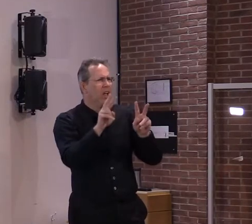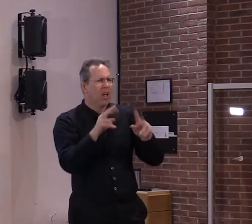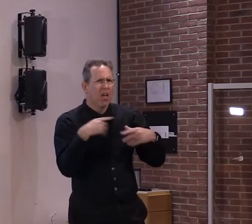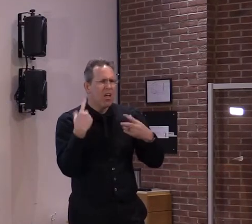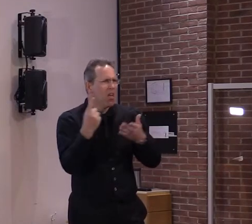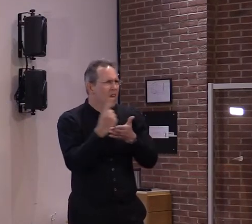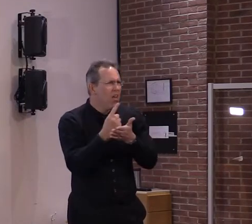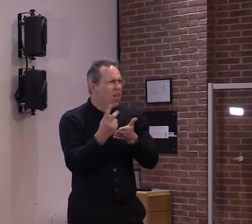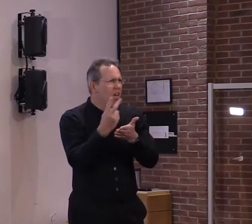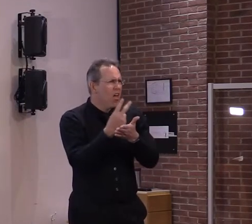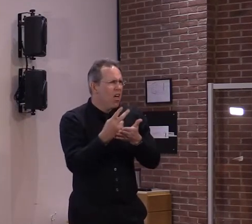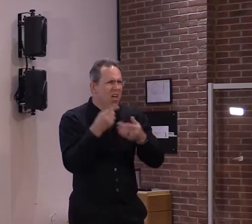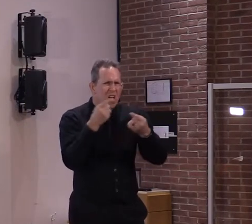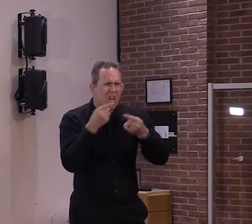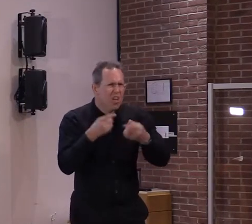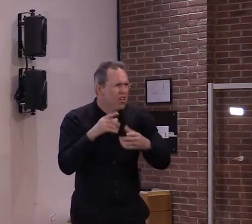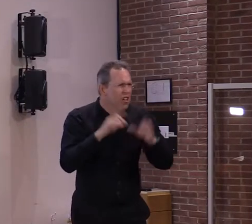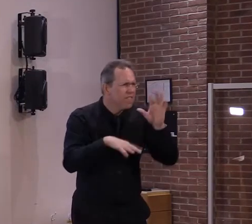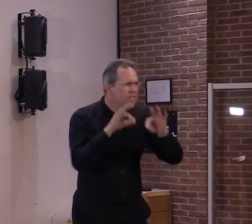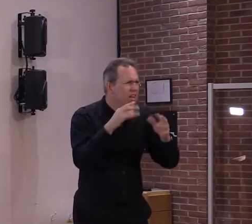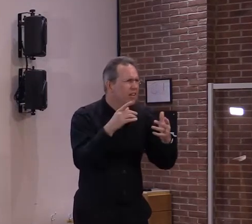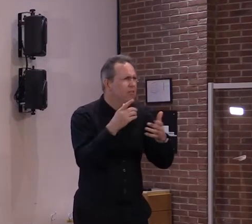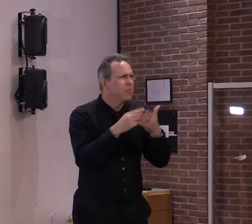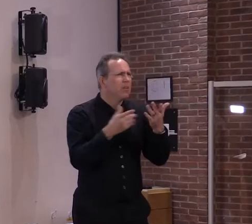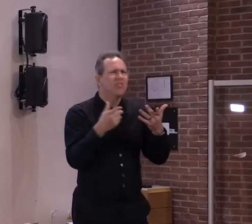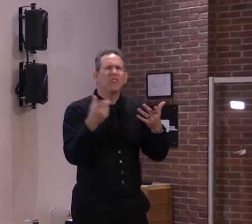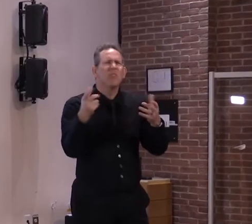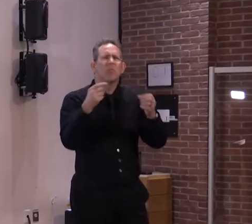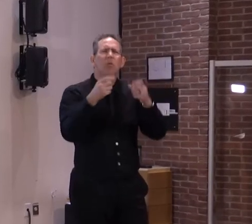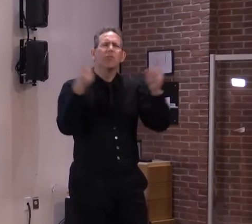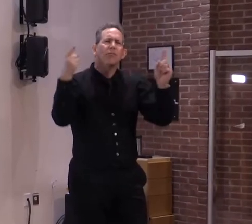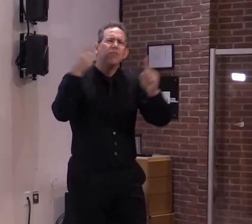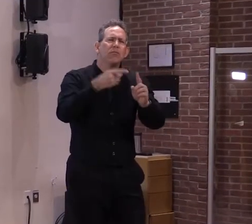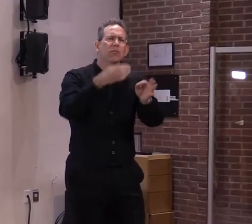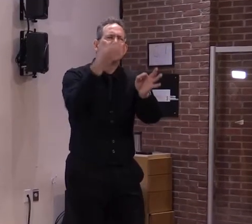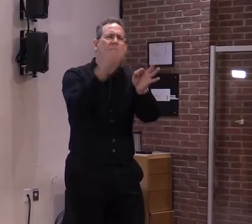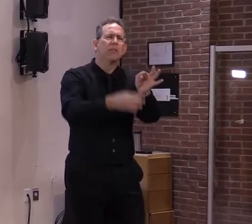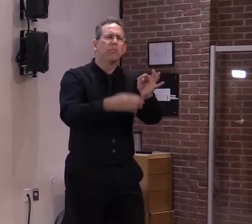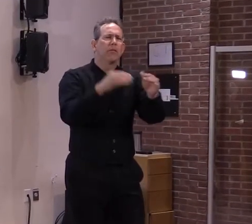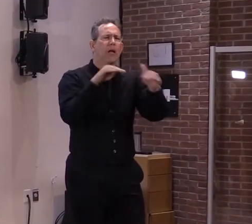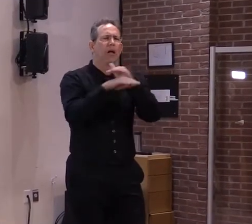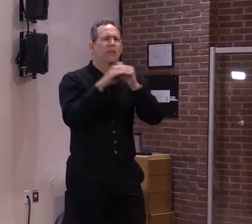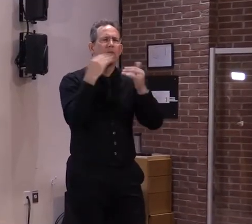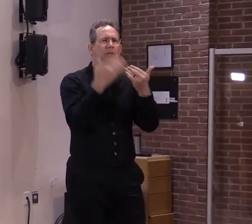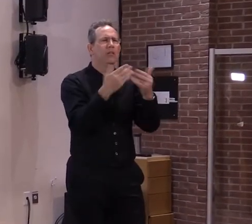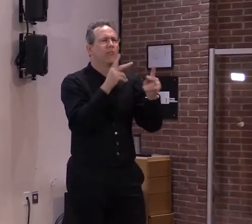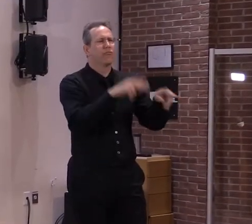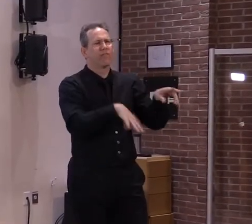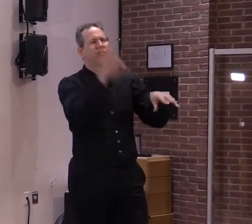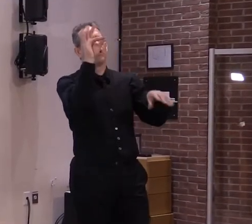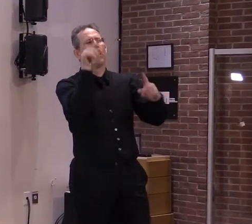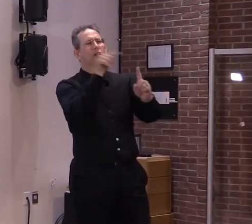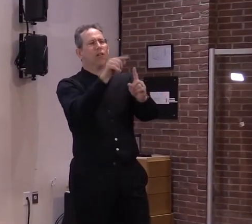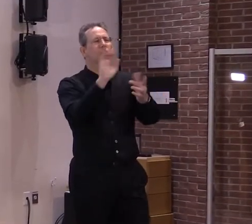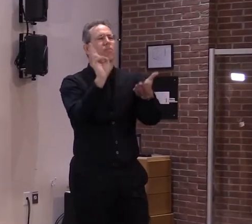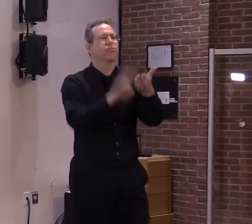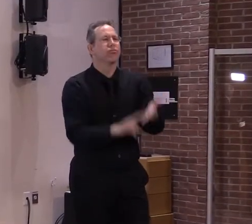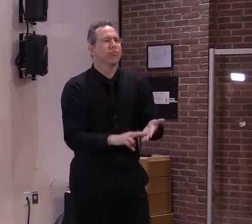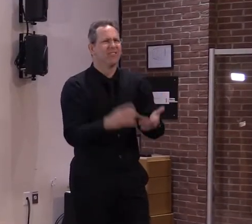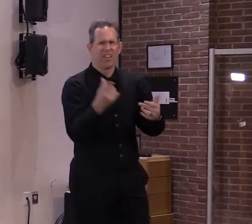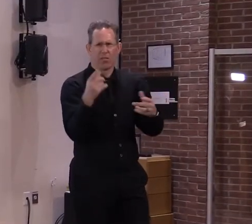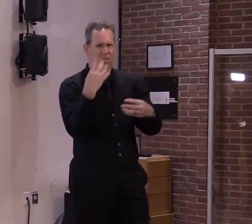across four different scheduling systems that are available to Vermonters right now? That's a really good question,